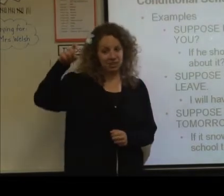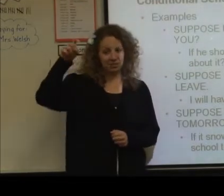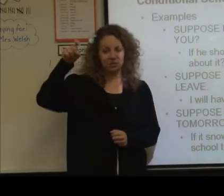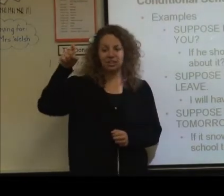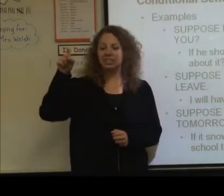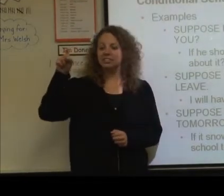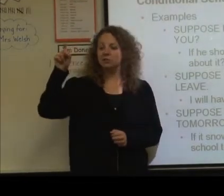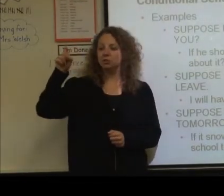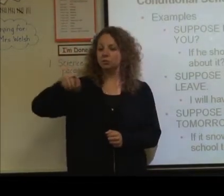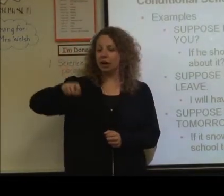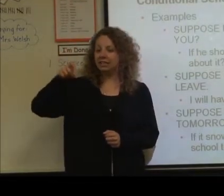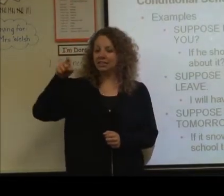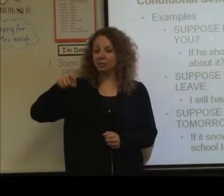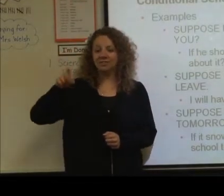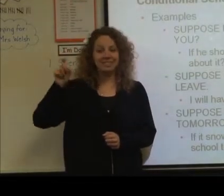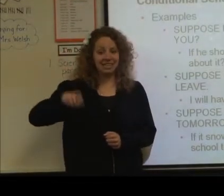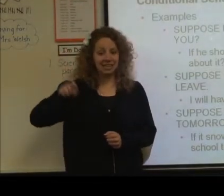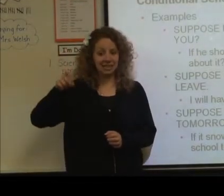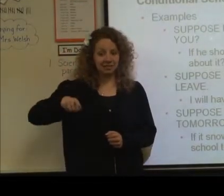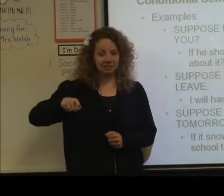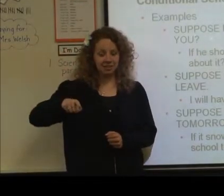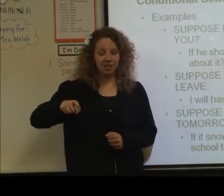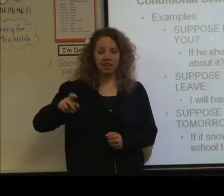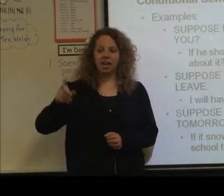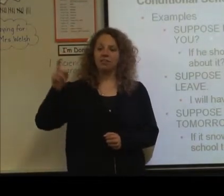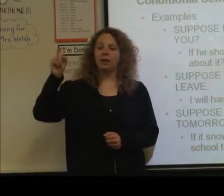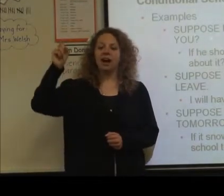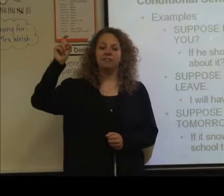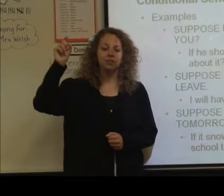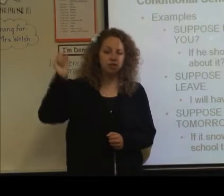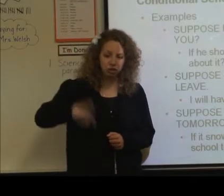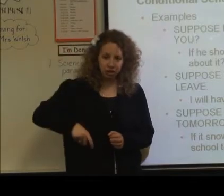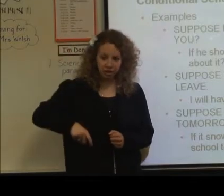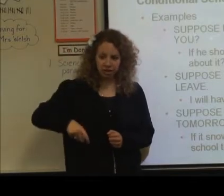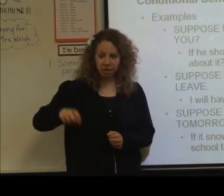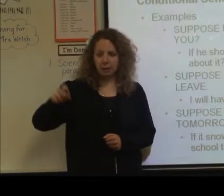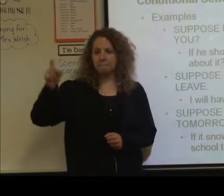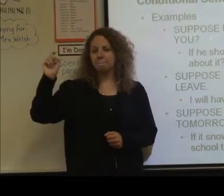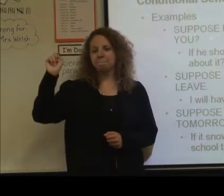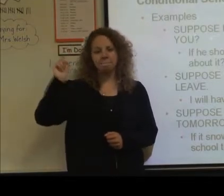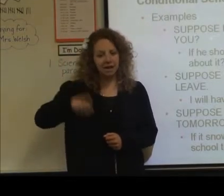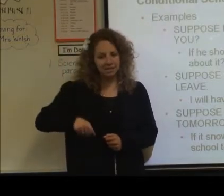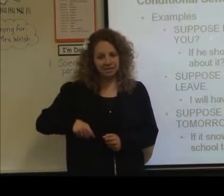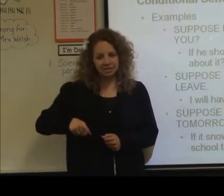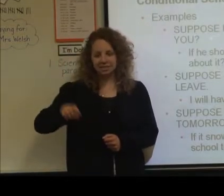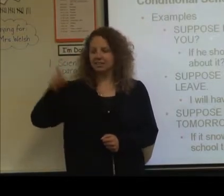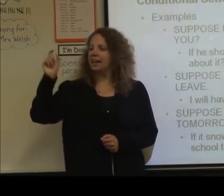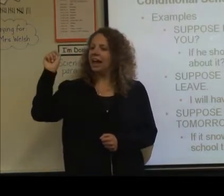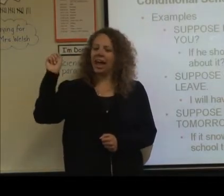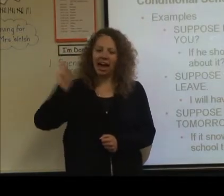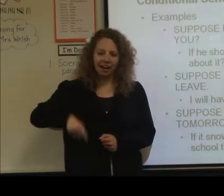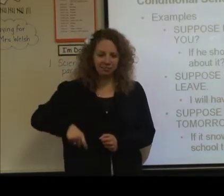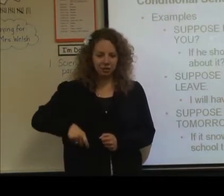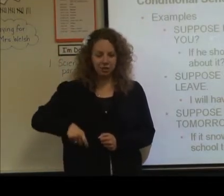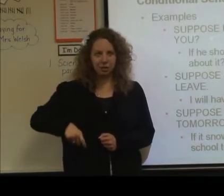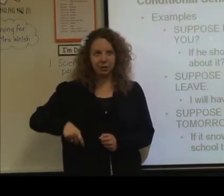if you do it like this, if you do it twice, then you have need, and then you have should, must, have